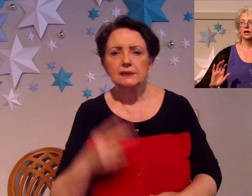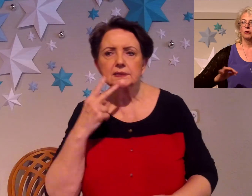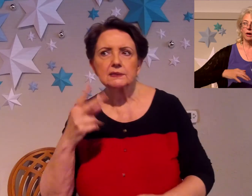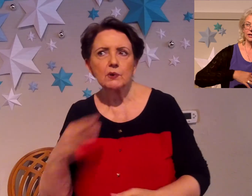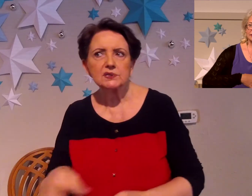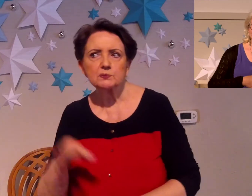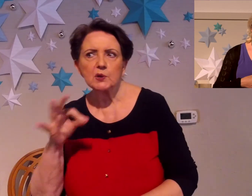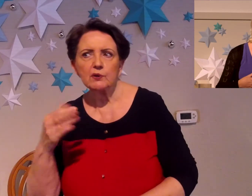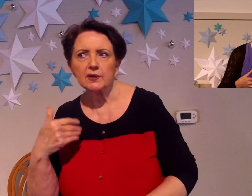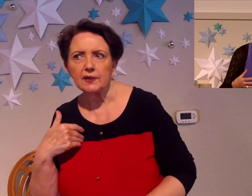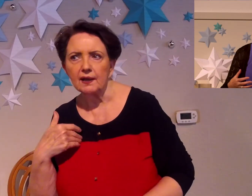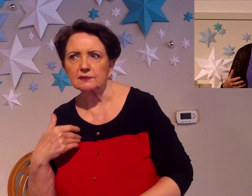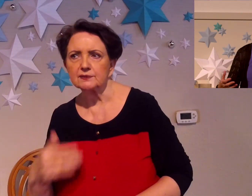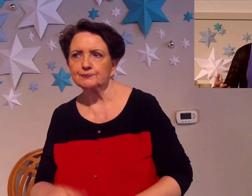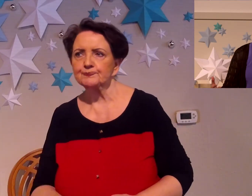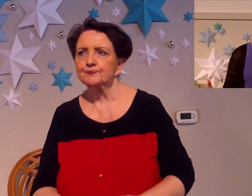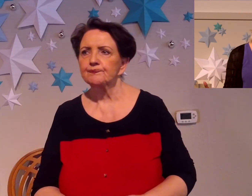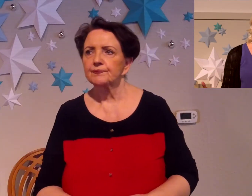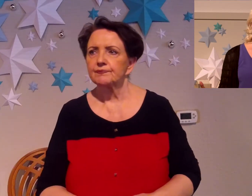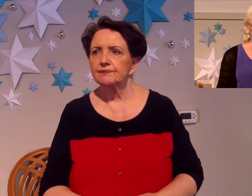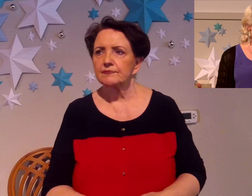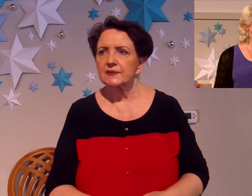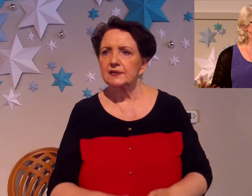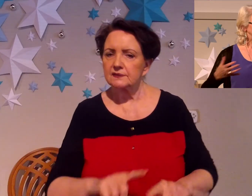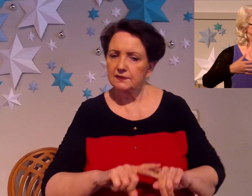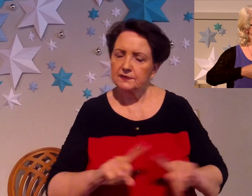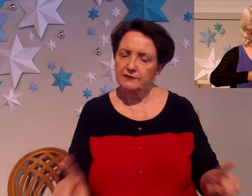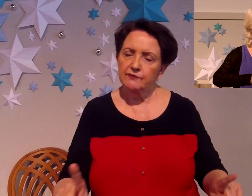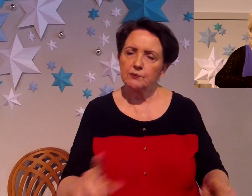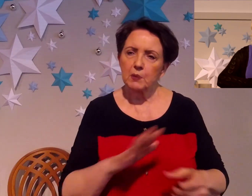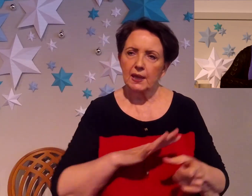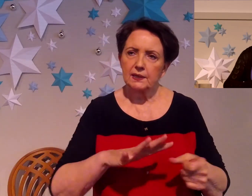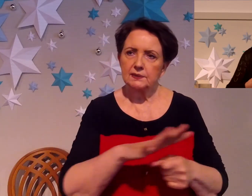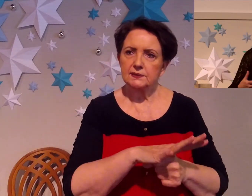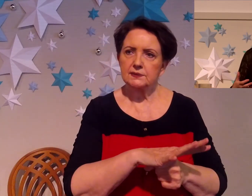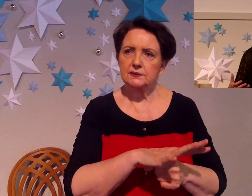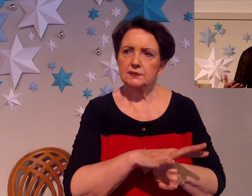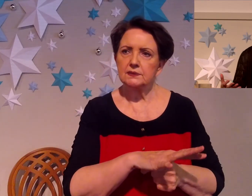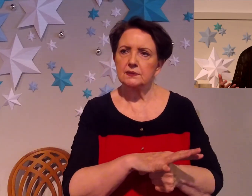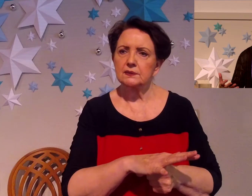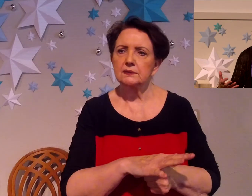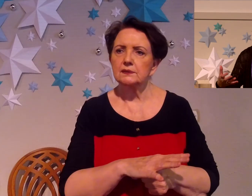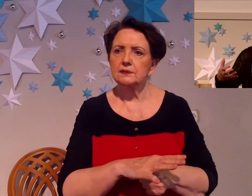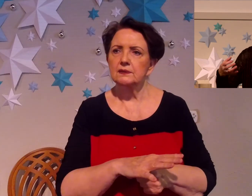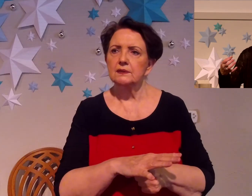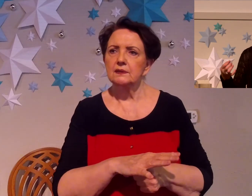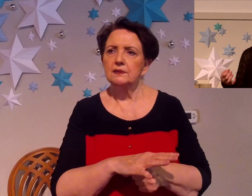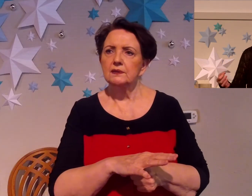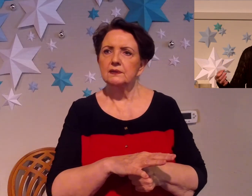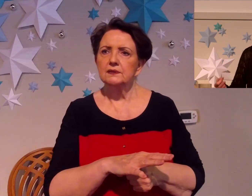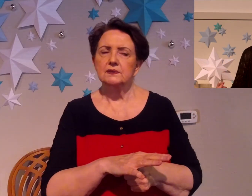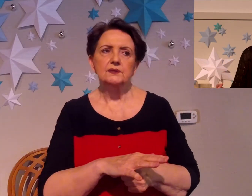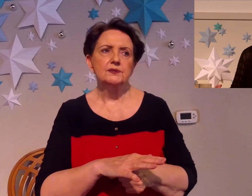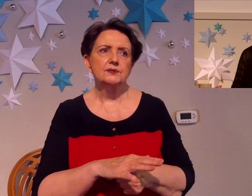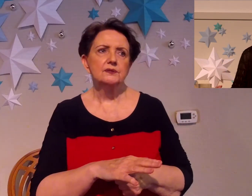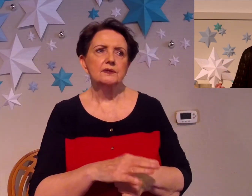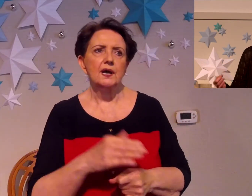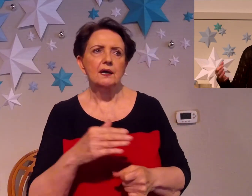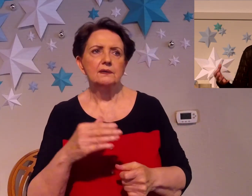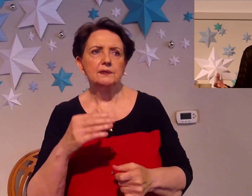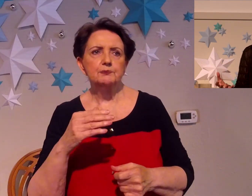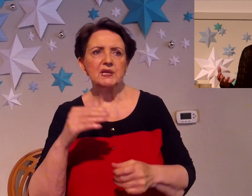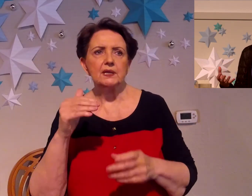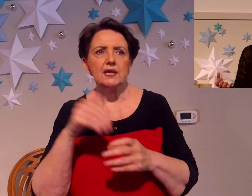mind, right? It's an entirely different place to be in the